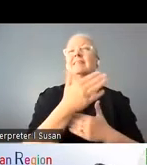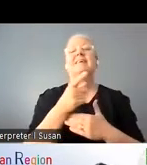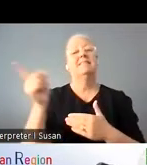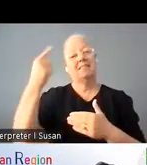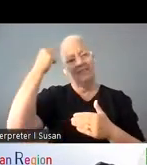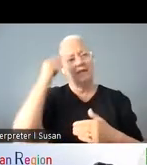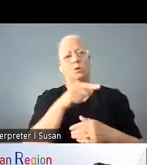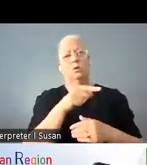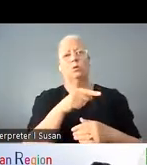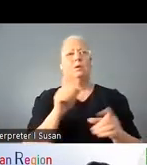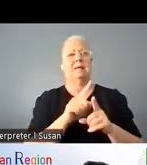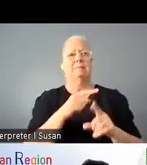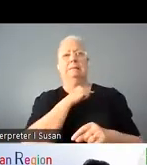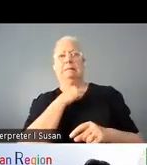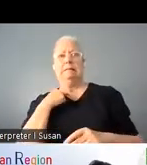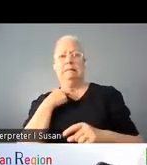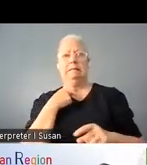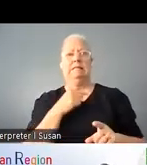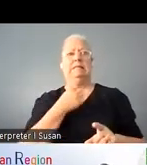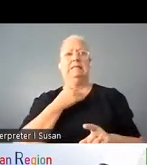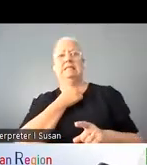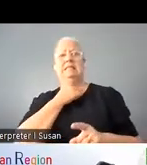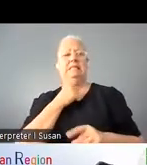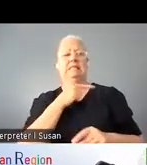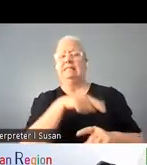or less than human or incapable.